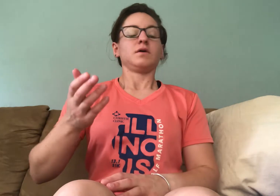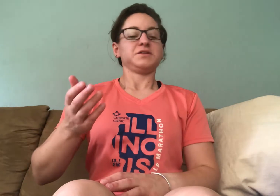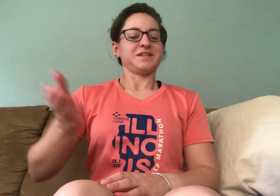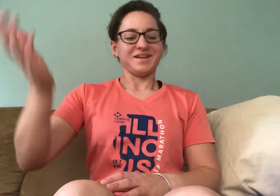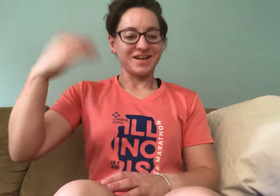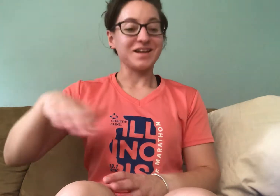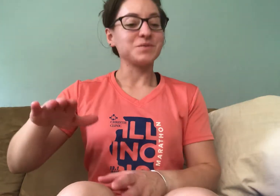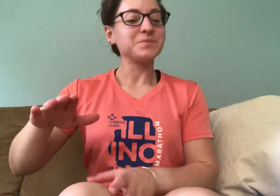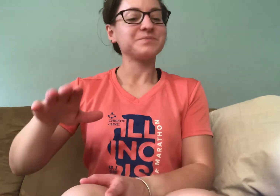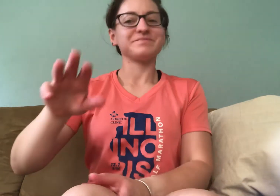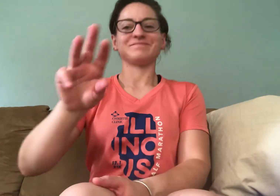Next one.